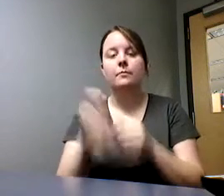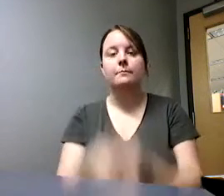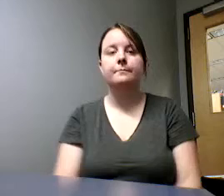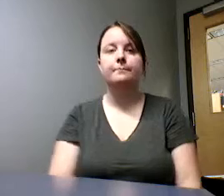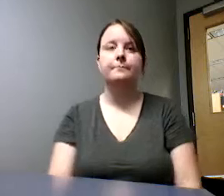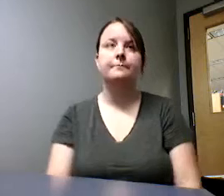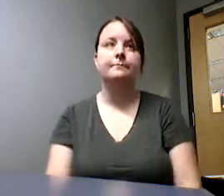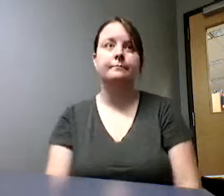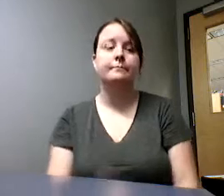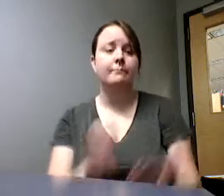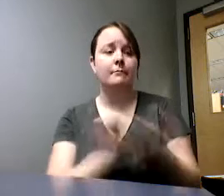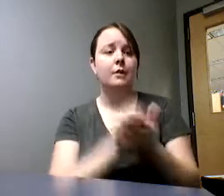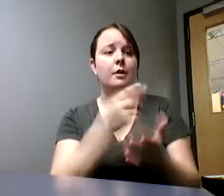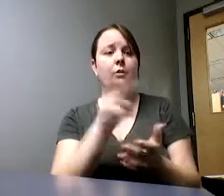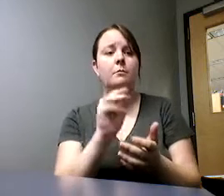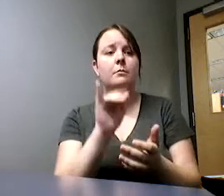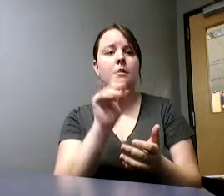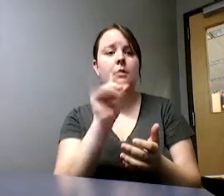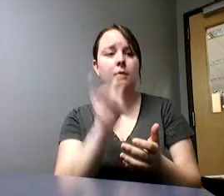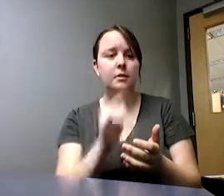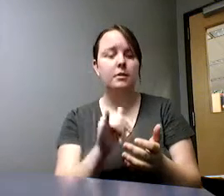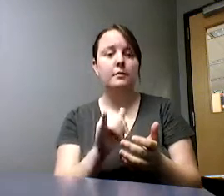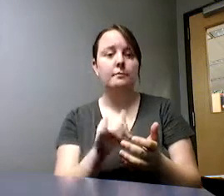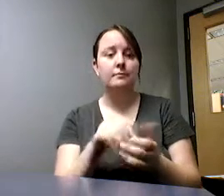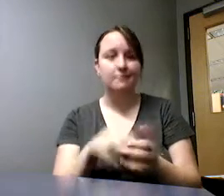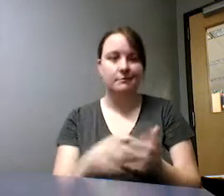Is it humid today? Yes, it's very humid today.